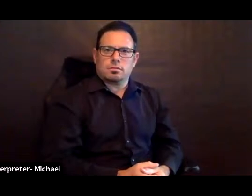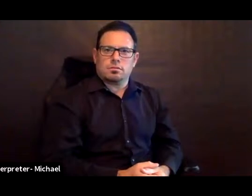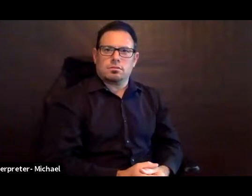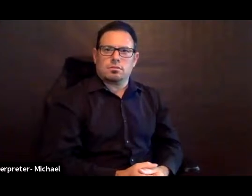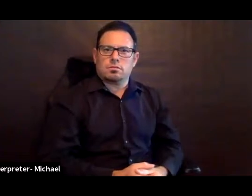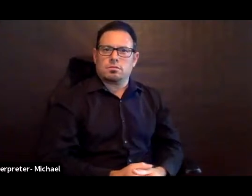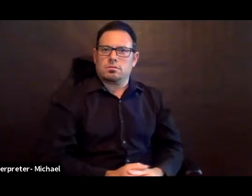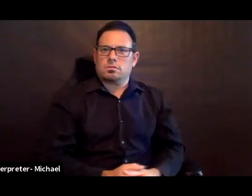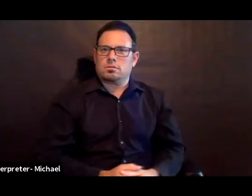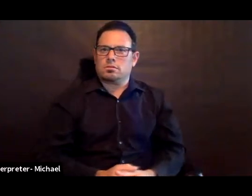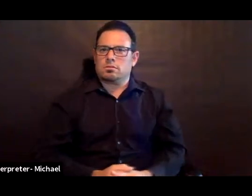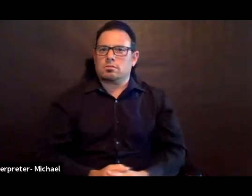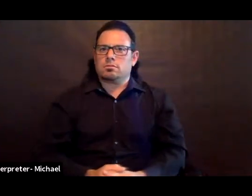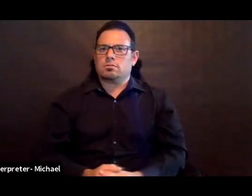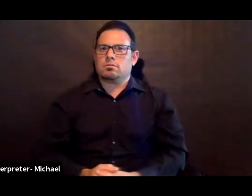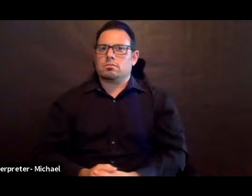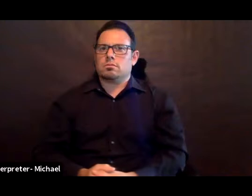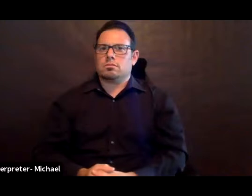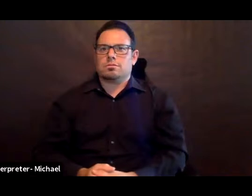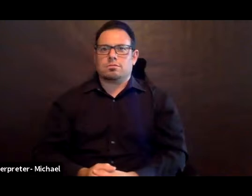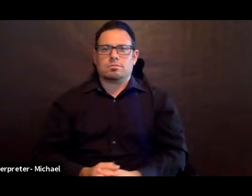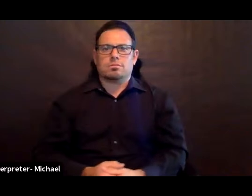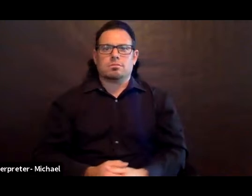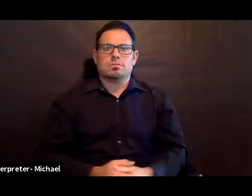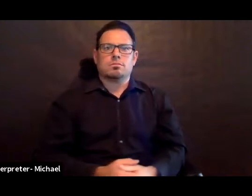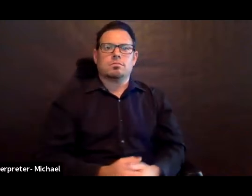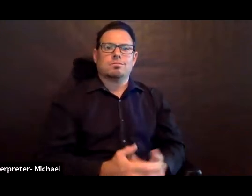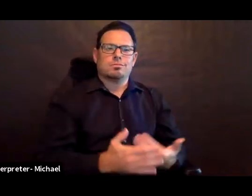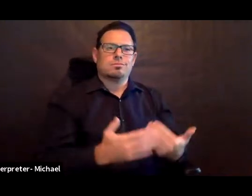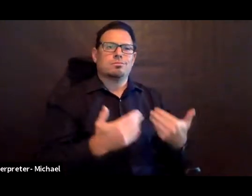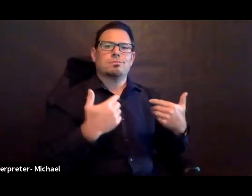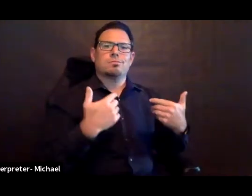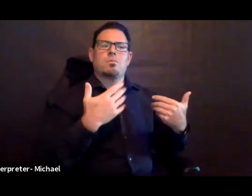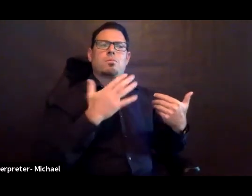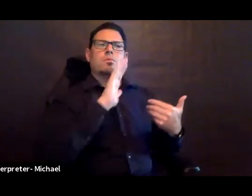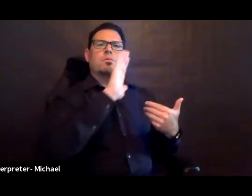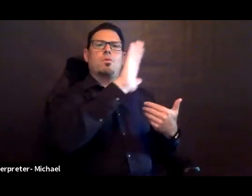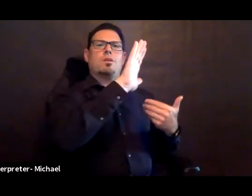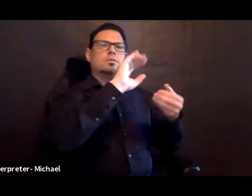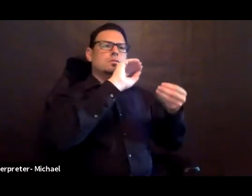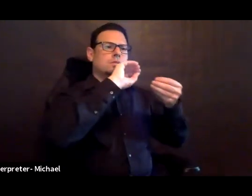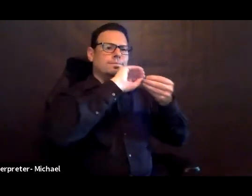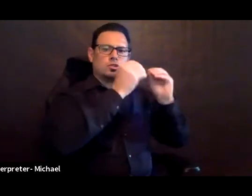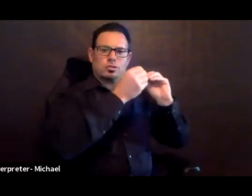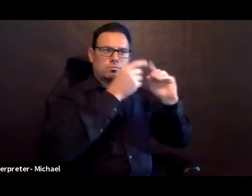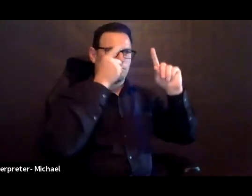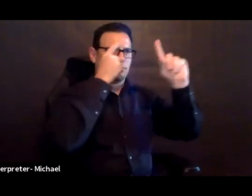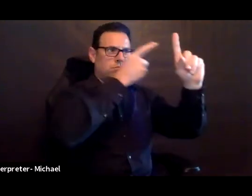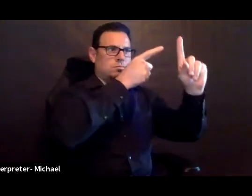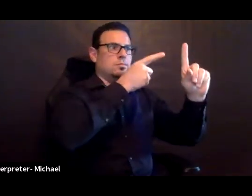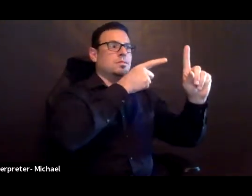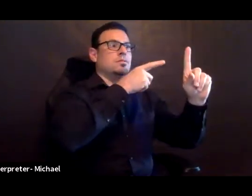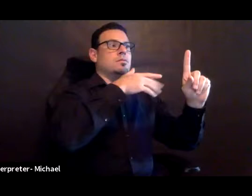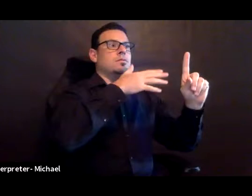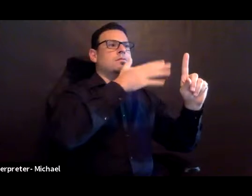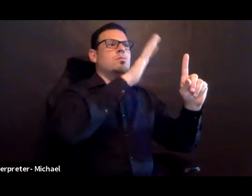down at the beginning? Have you got any number that you're thinking about that might give you confidence in that